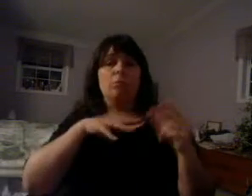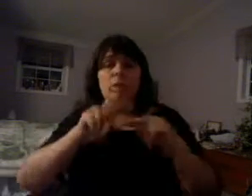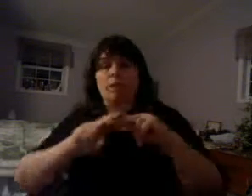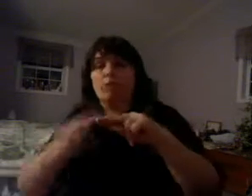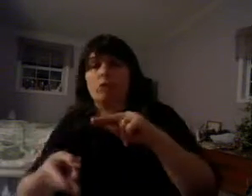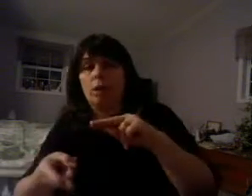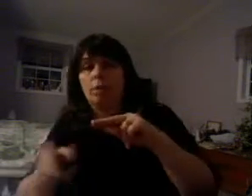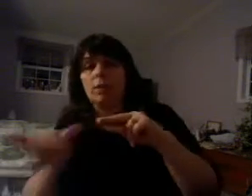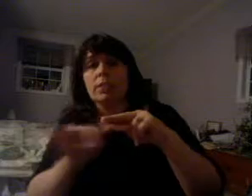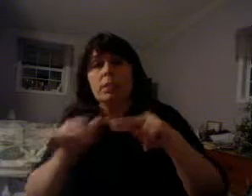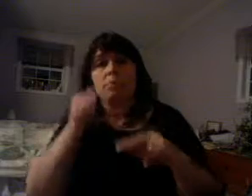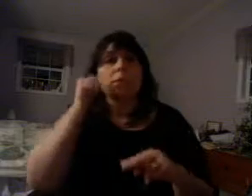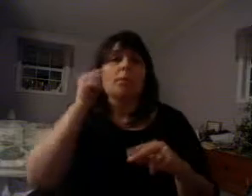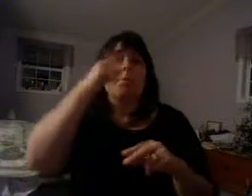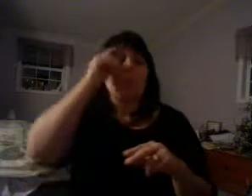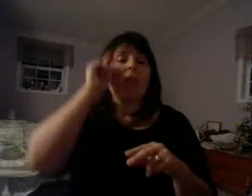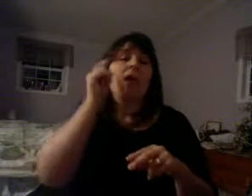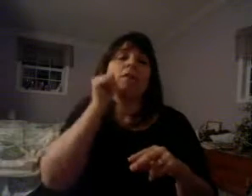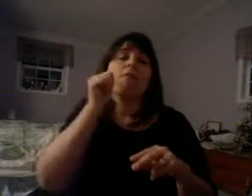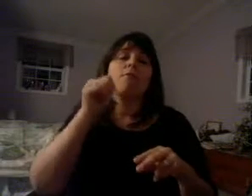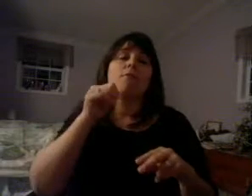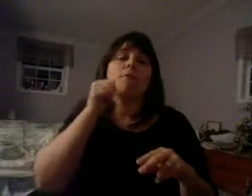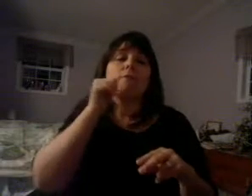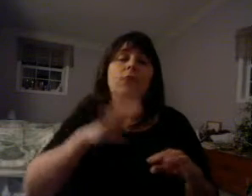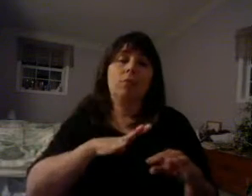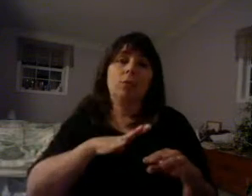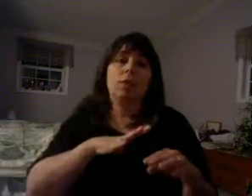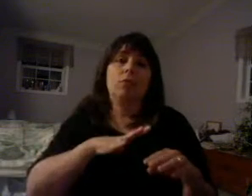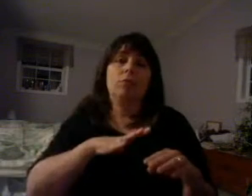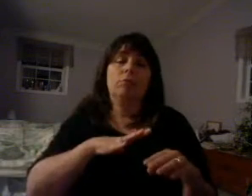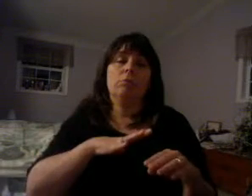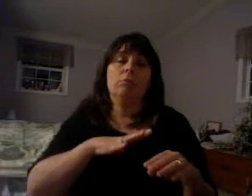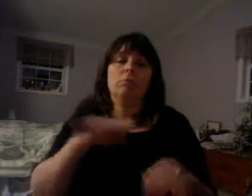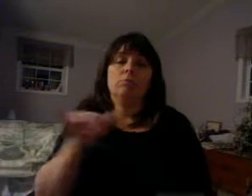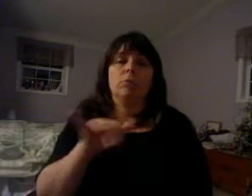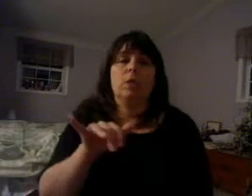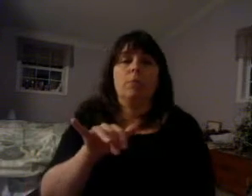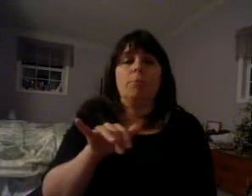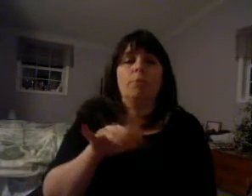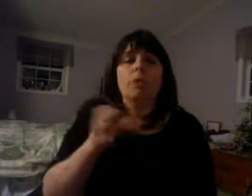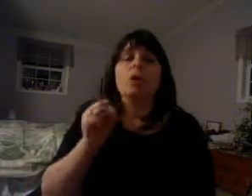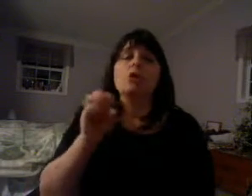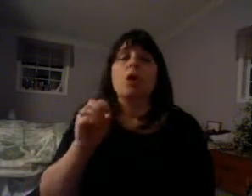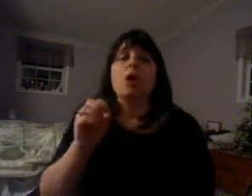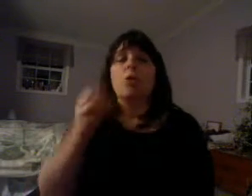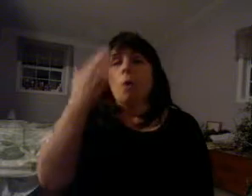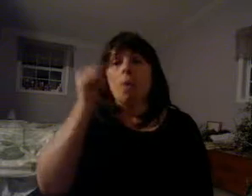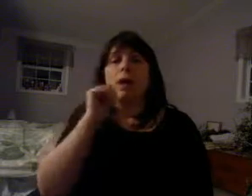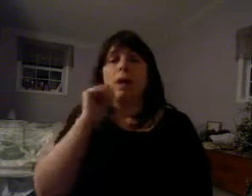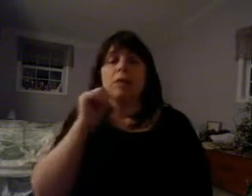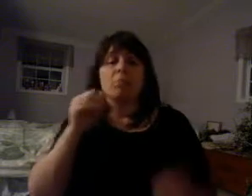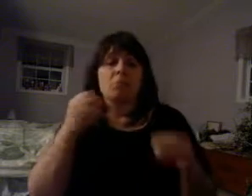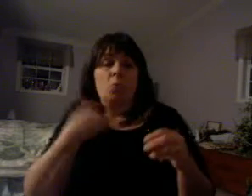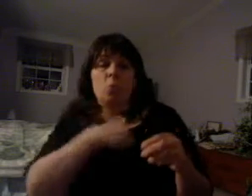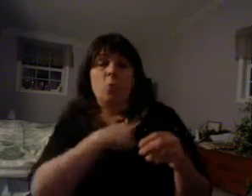of guns and a black male street culture. So why doesn't the United States do something about guns? This has